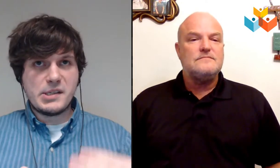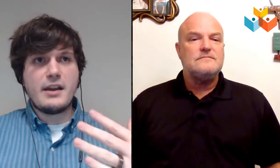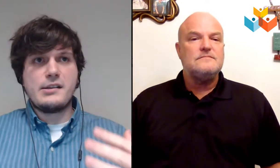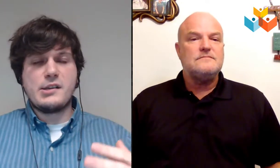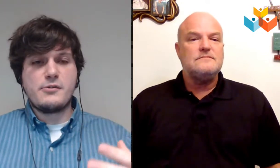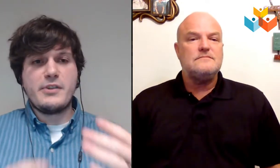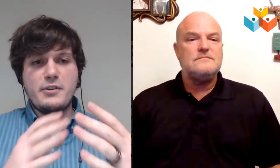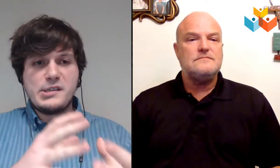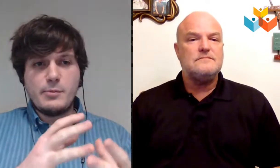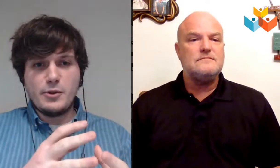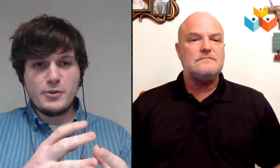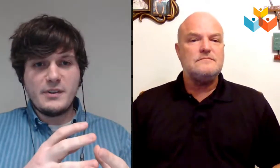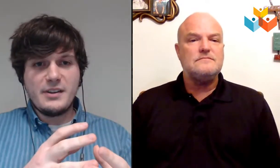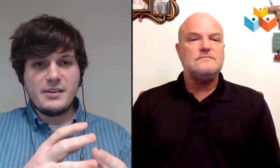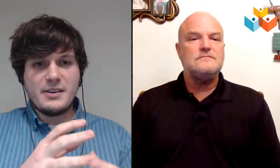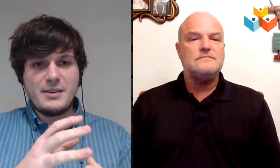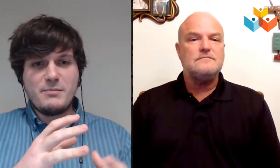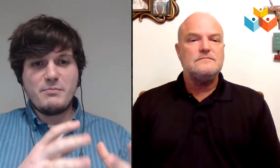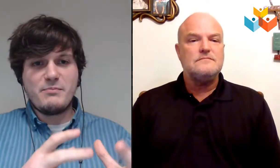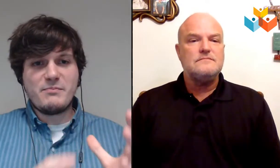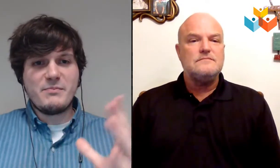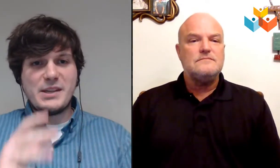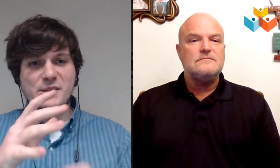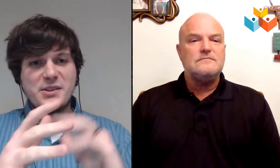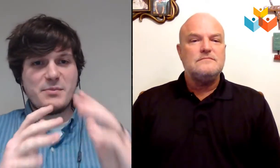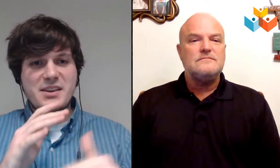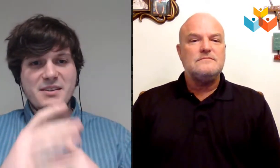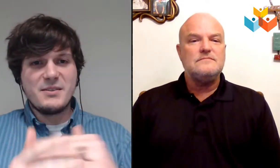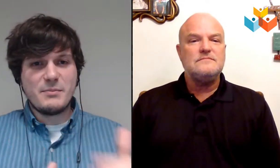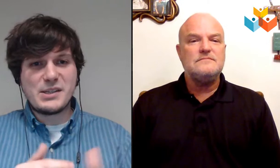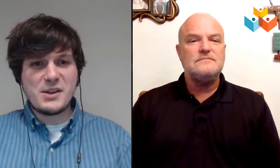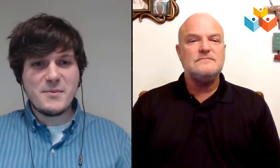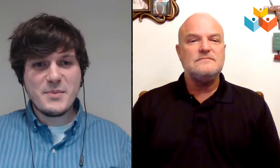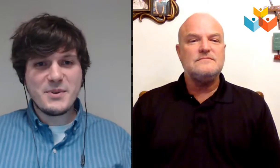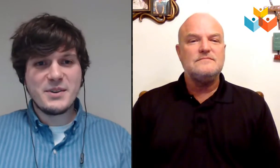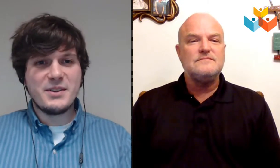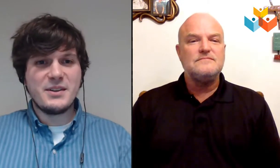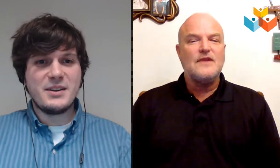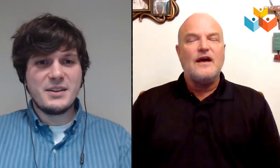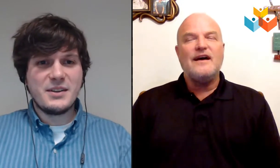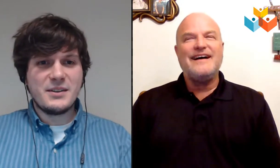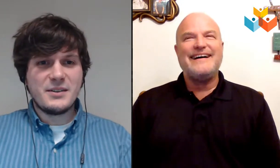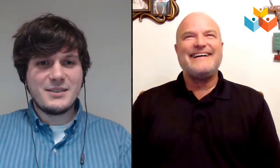any signs that are very similar that can easily be mixed up?